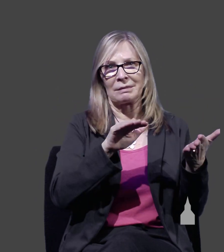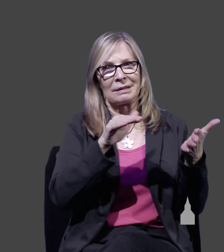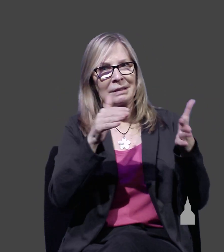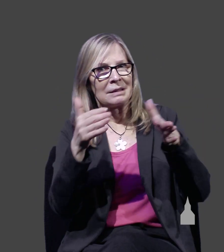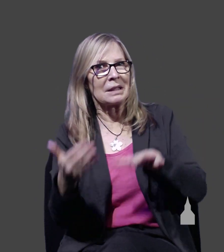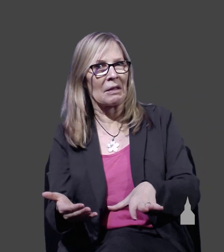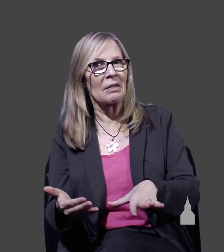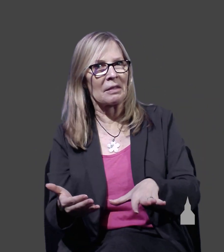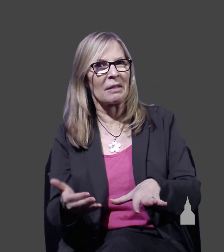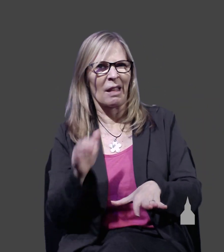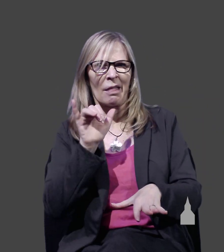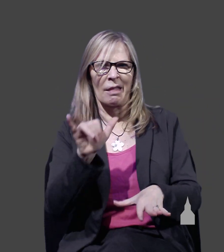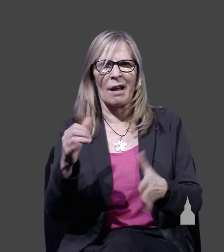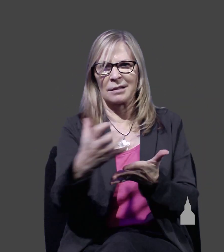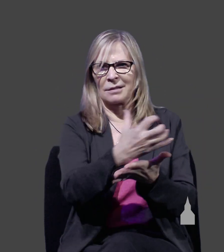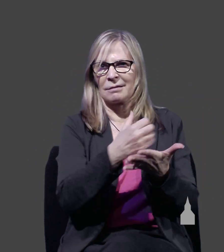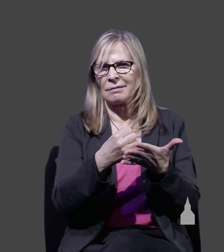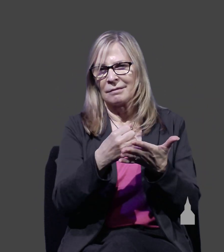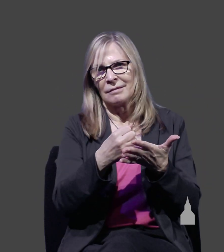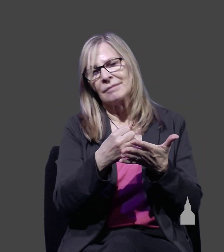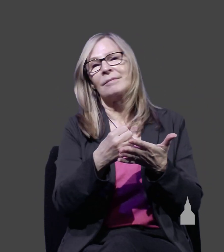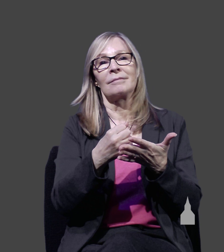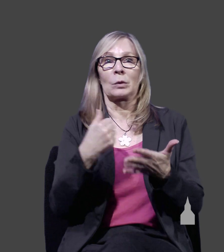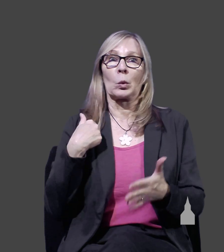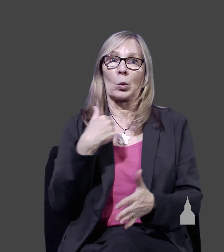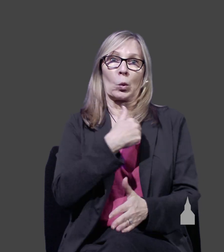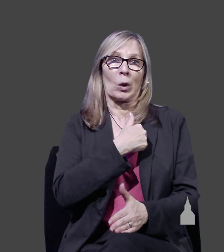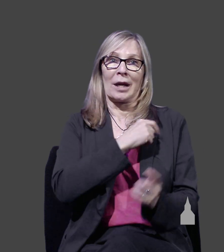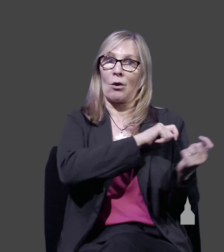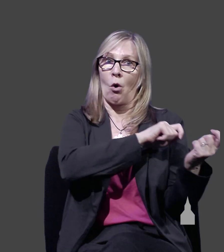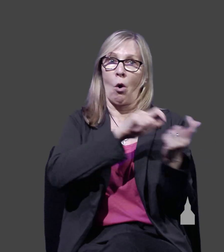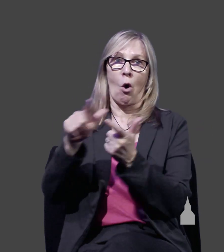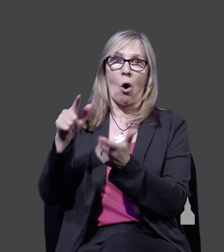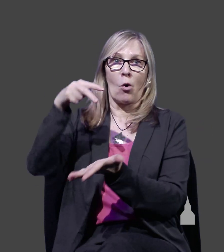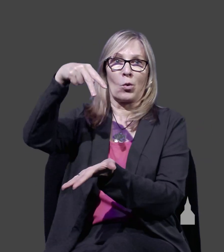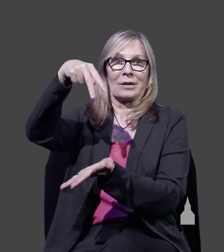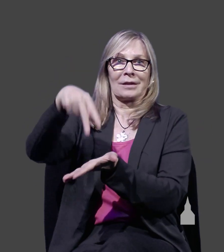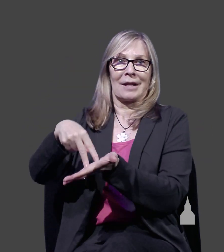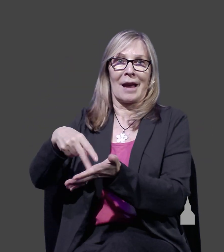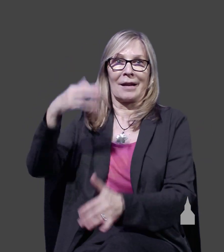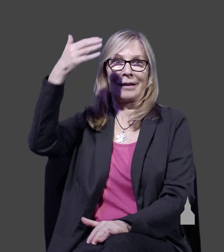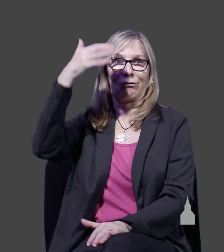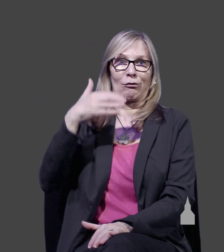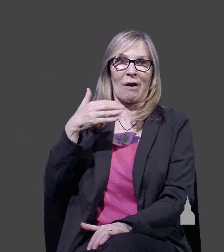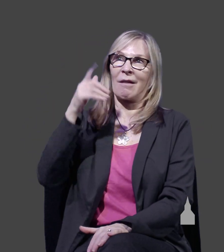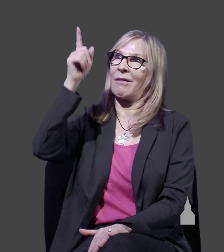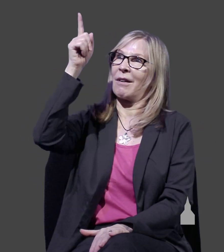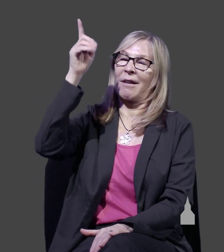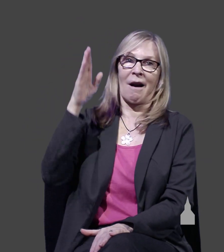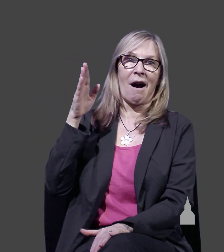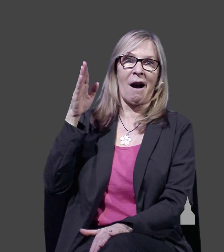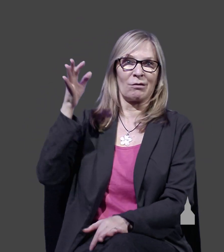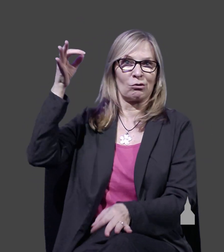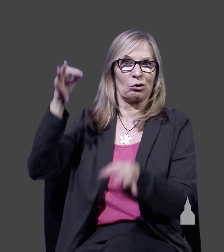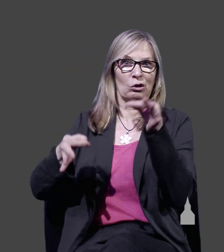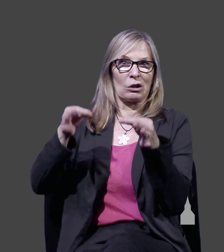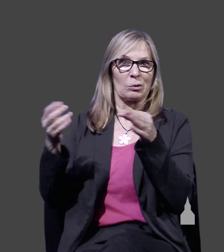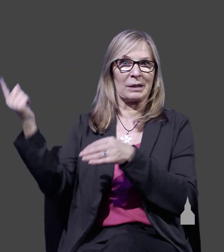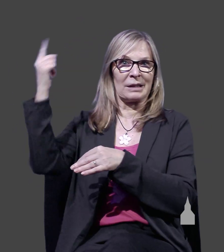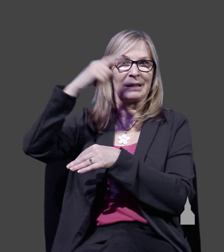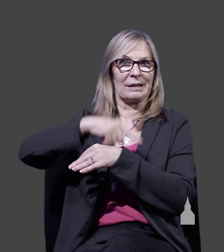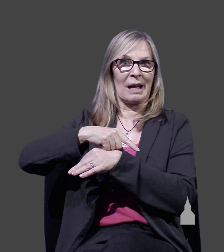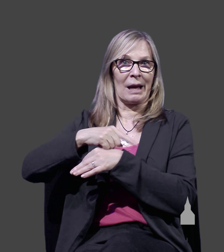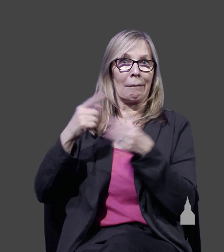death. Everyone will stand before the God of the universe at some point at the day of judgment. And there's nothing we can do to work off the guilt of